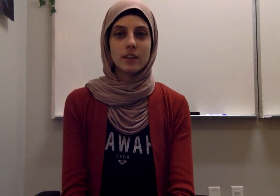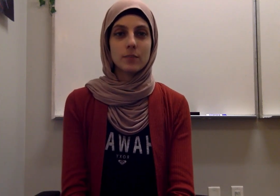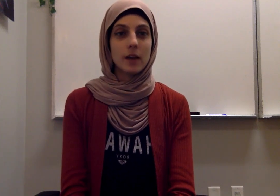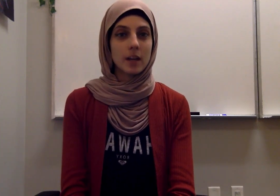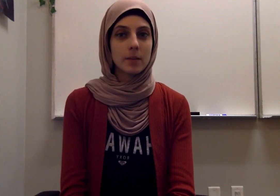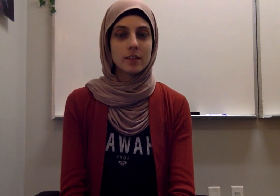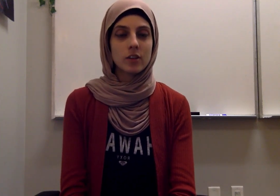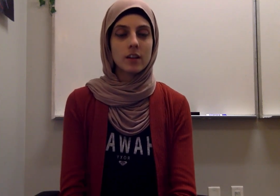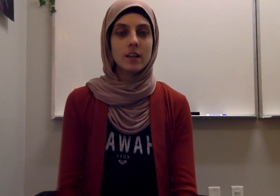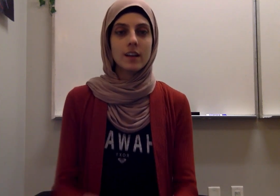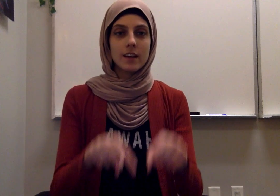body position,